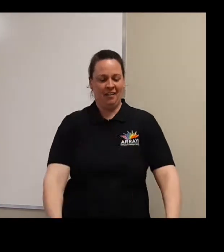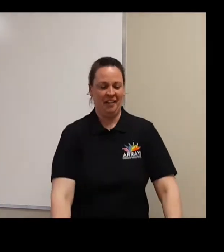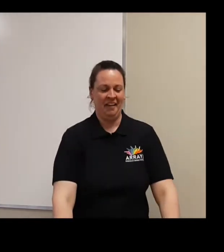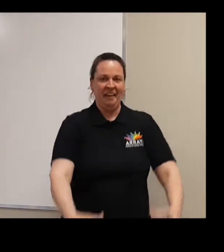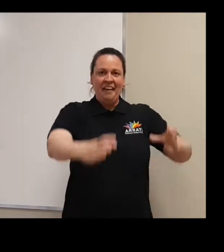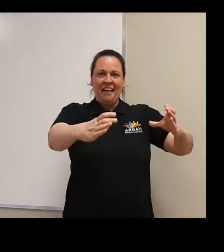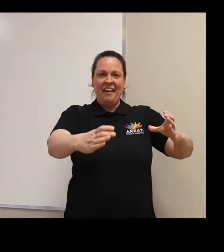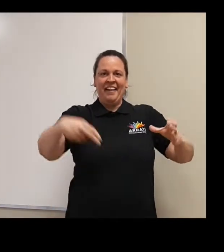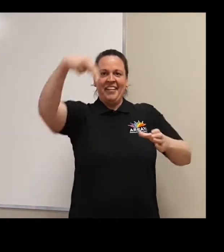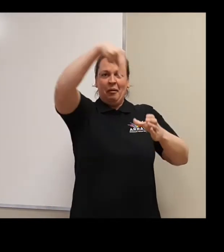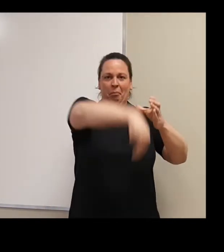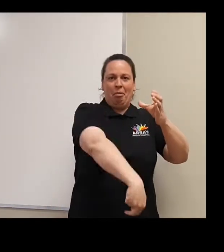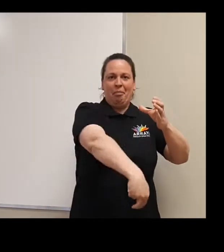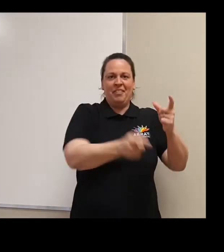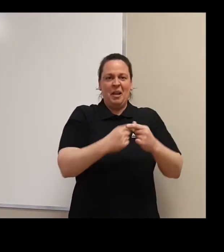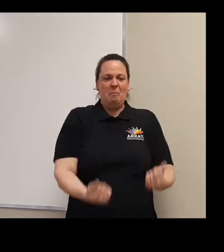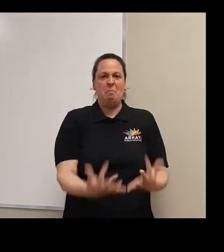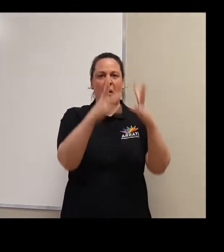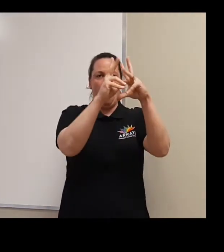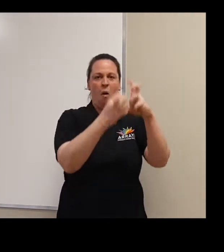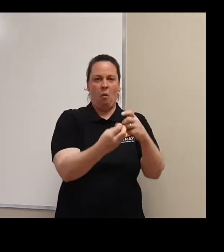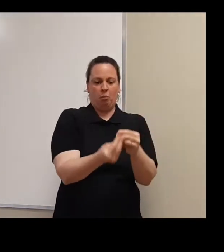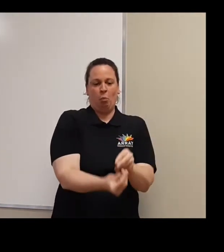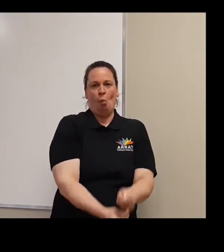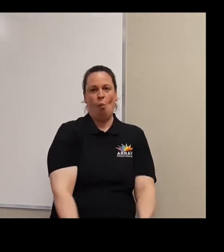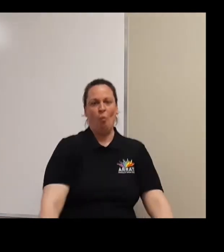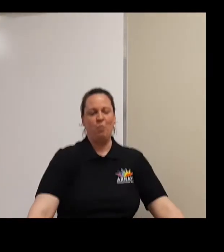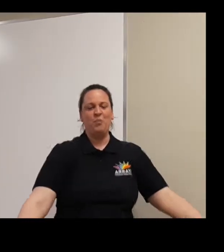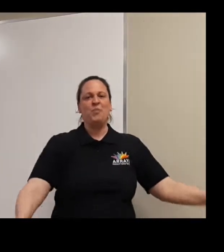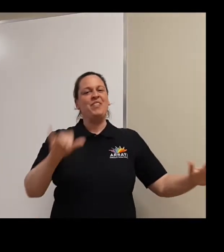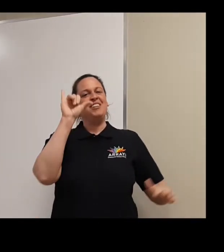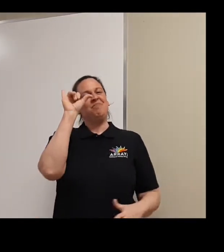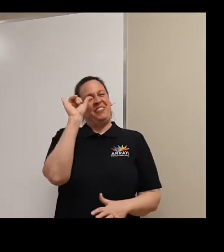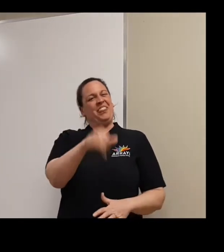acid properly, it could spill out and start dissolving